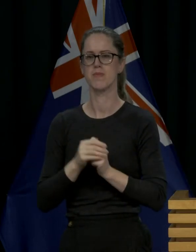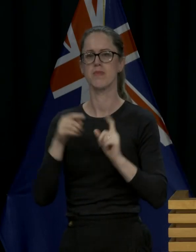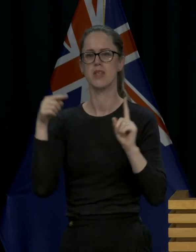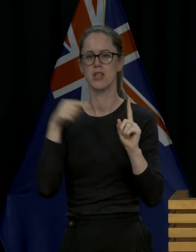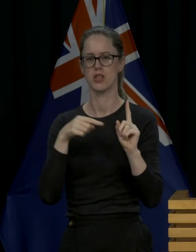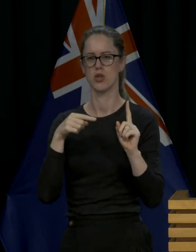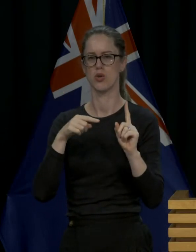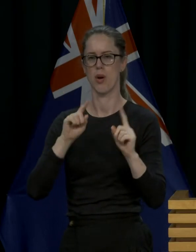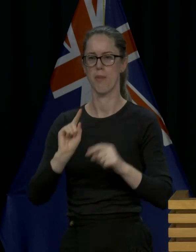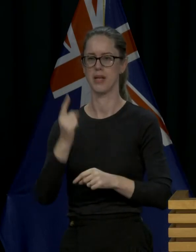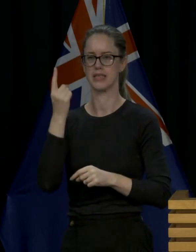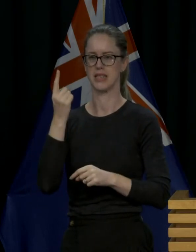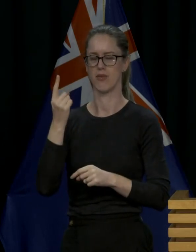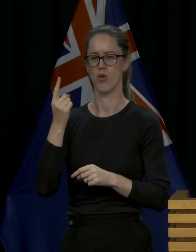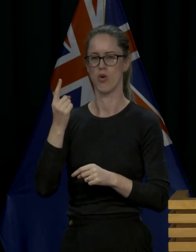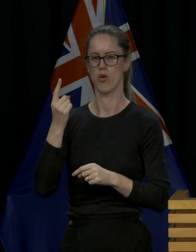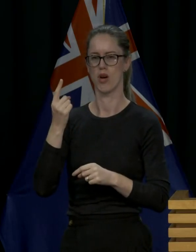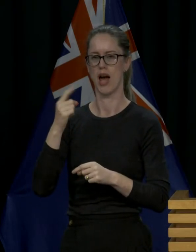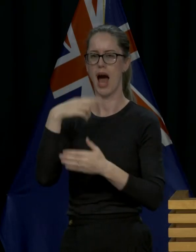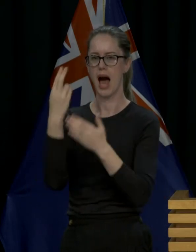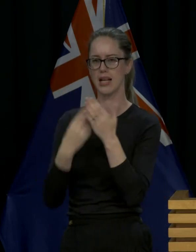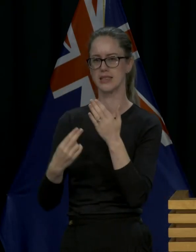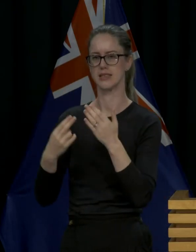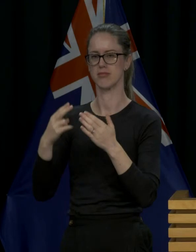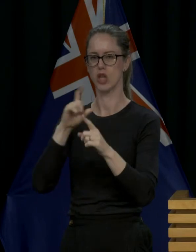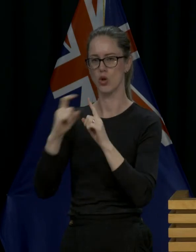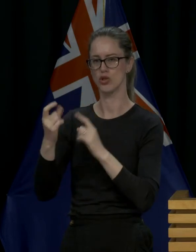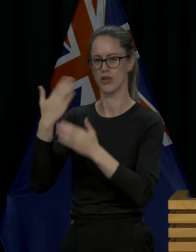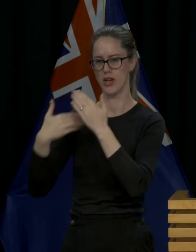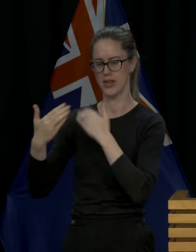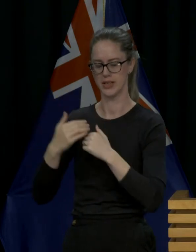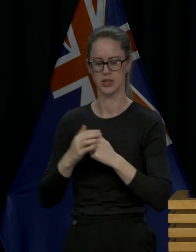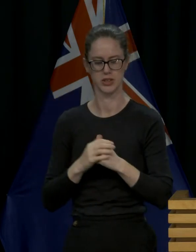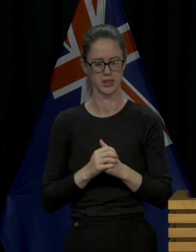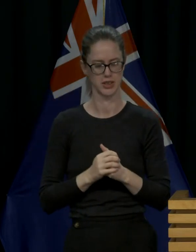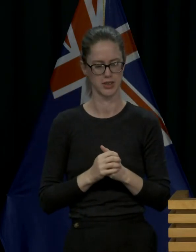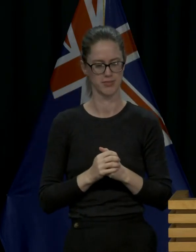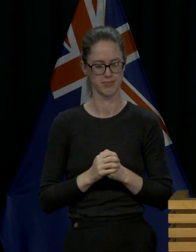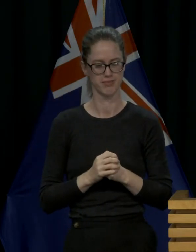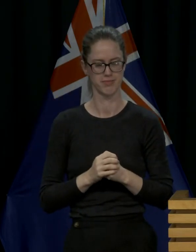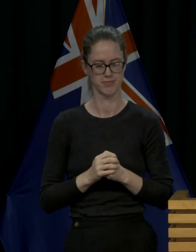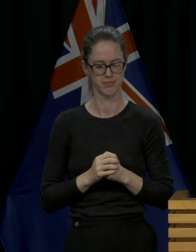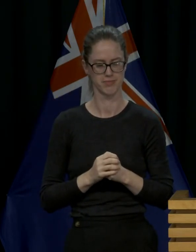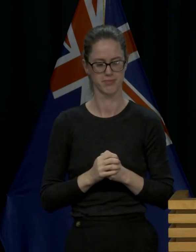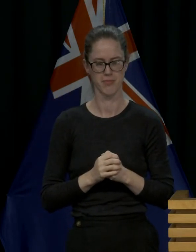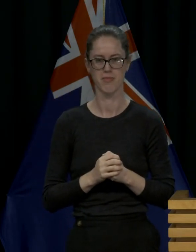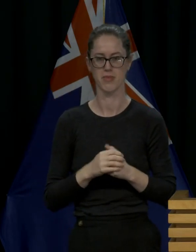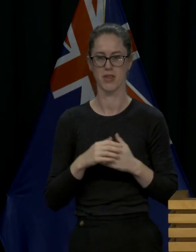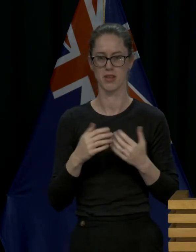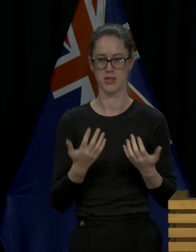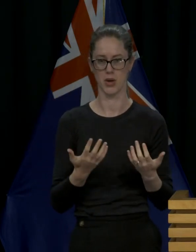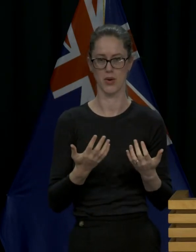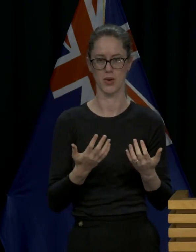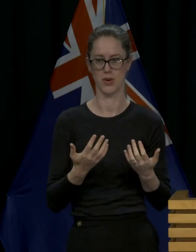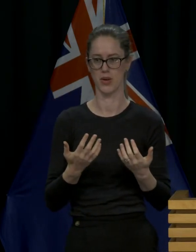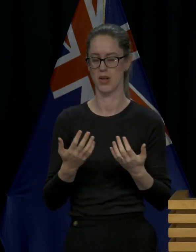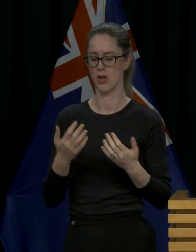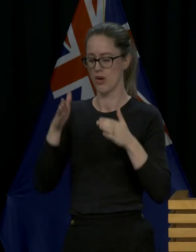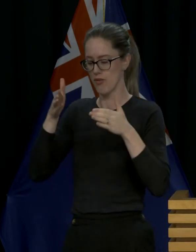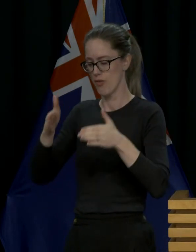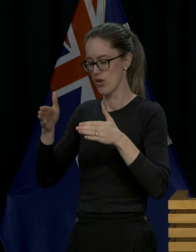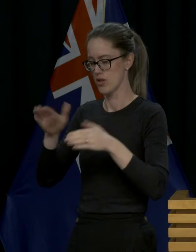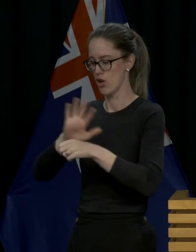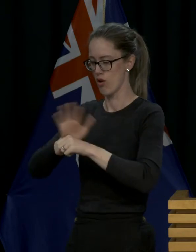on the primary arts, culture and heritage role. As I have said, our ongoing response to COVID will be a priority for this